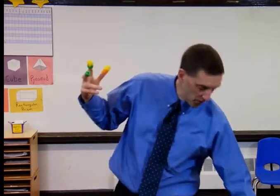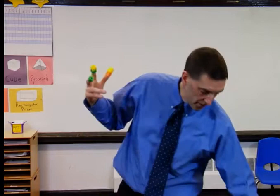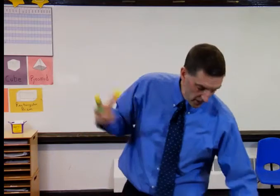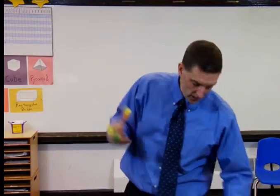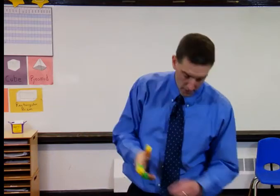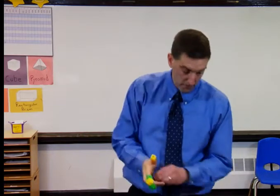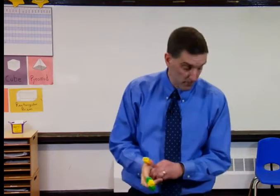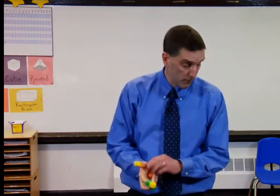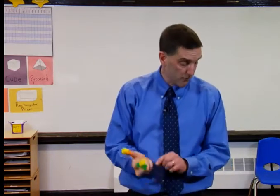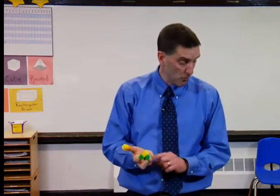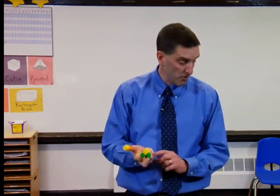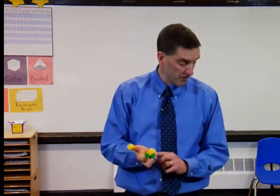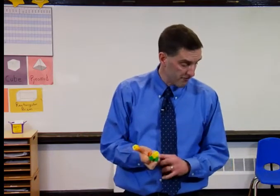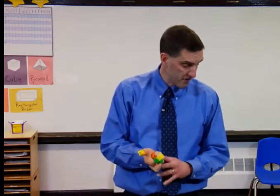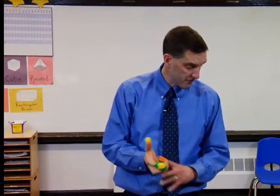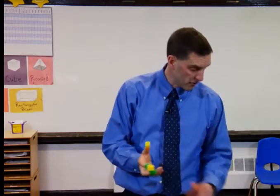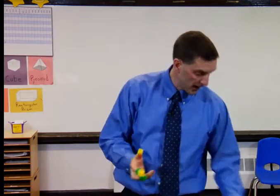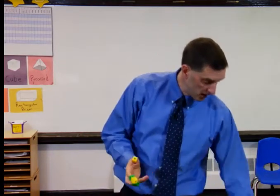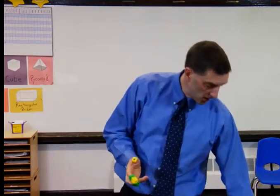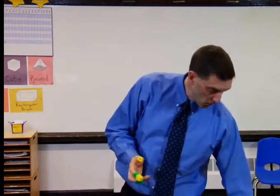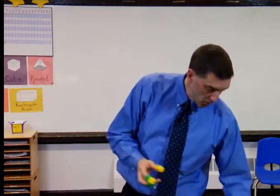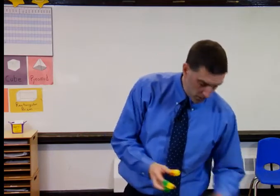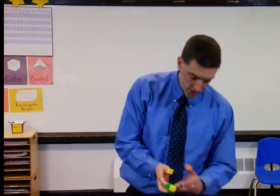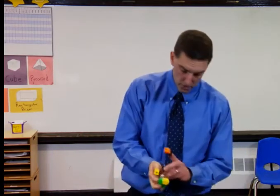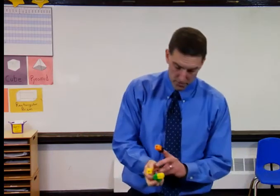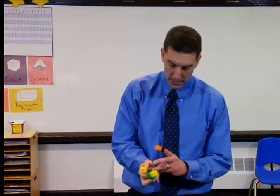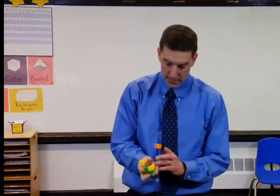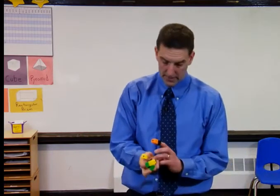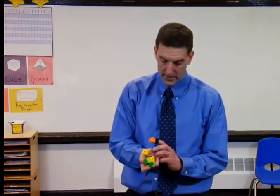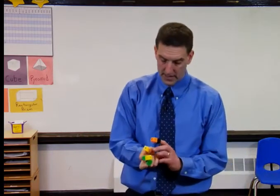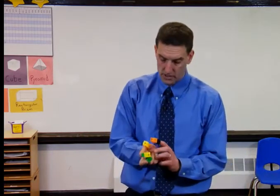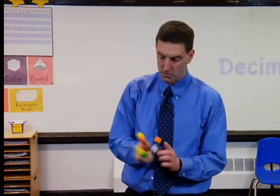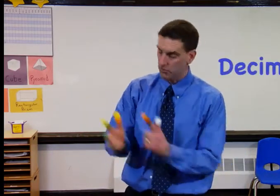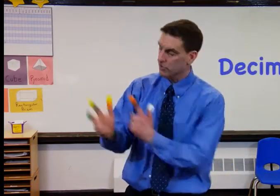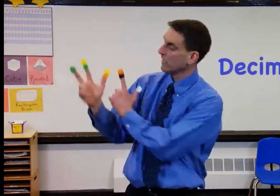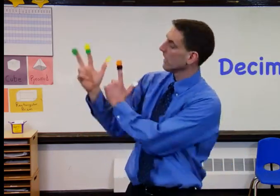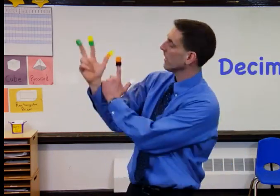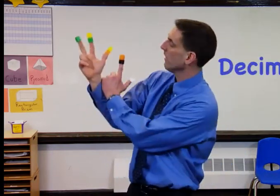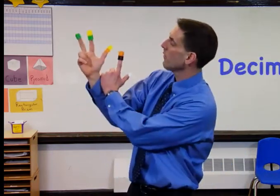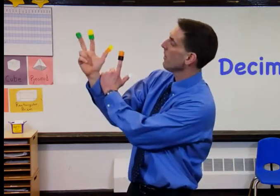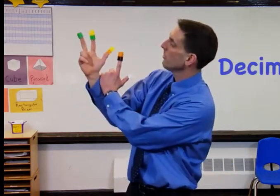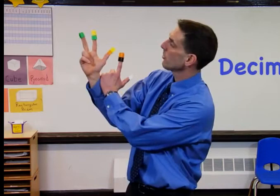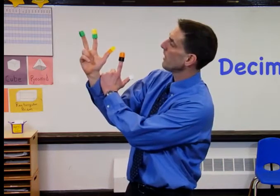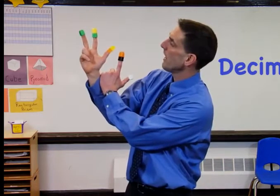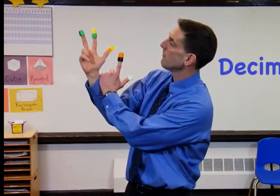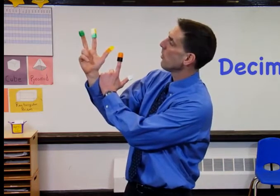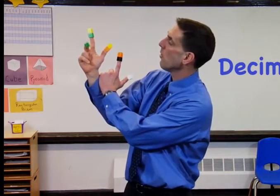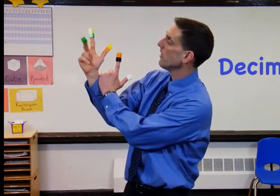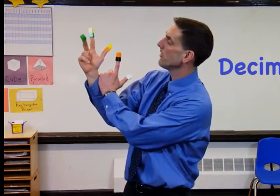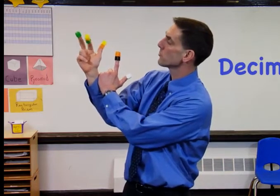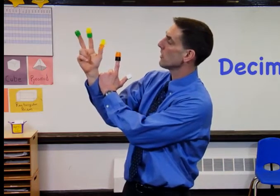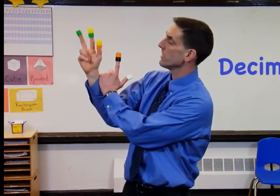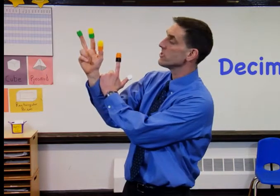the 4th and 5th grade, we want to start bringing in the decimals here. So we'd have